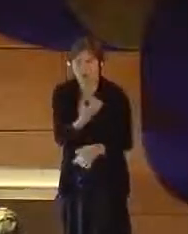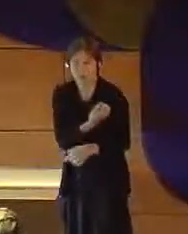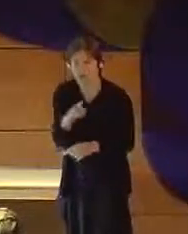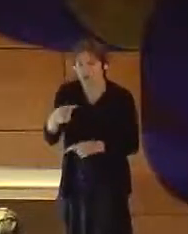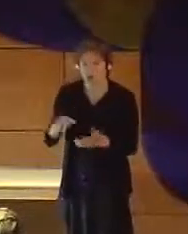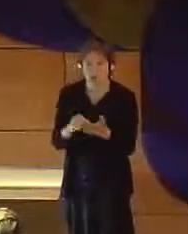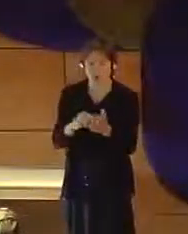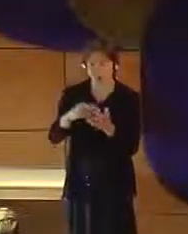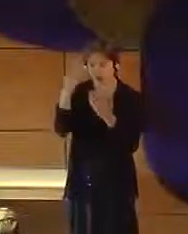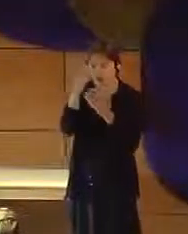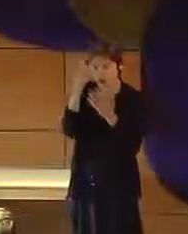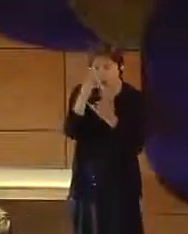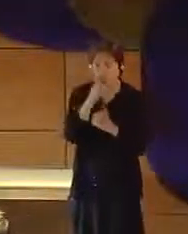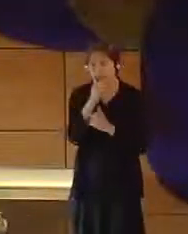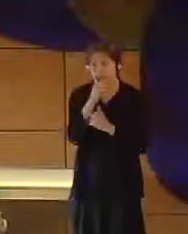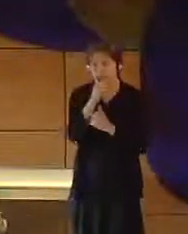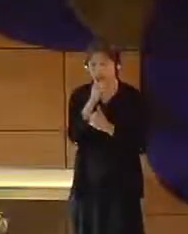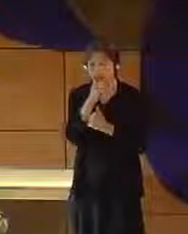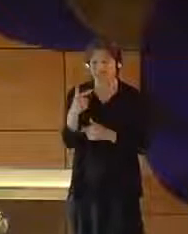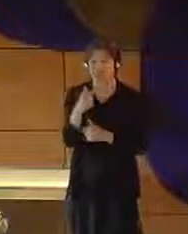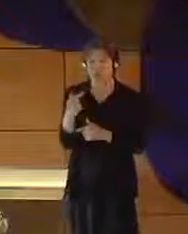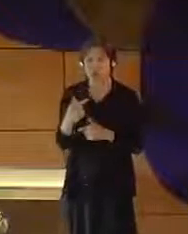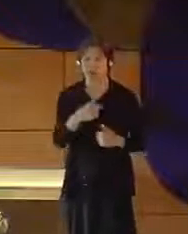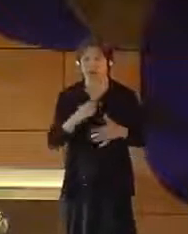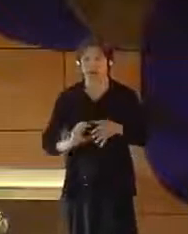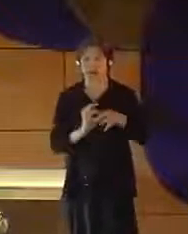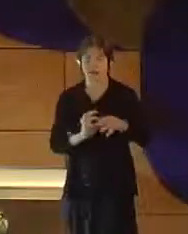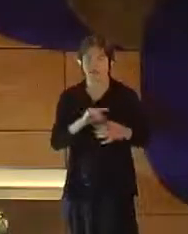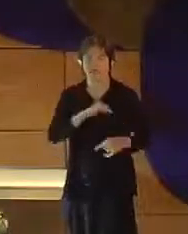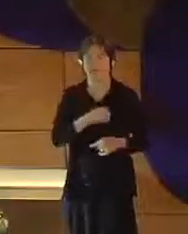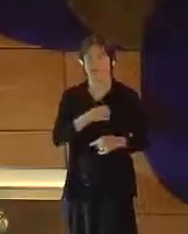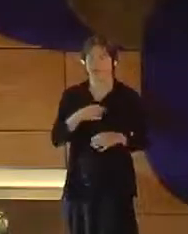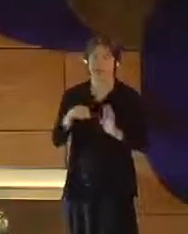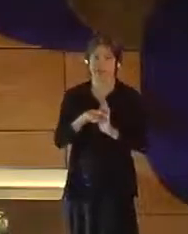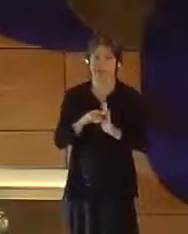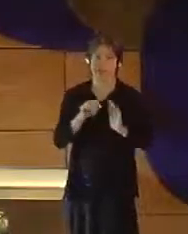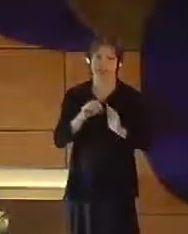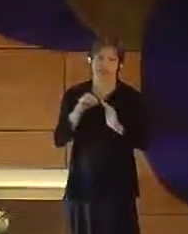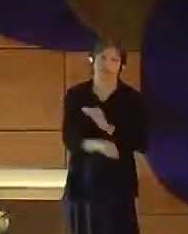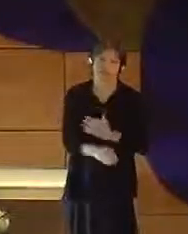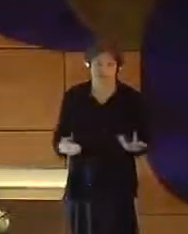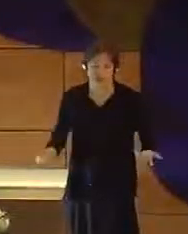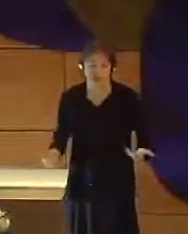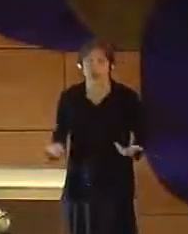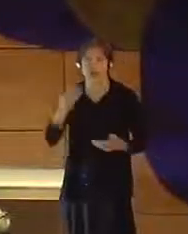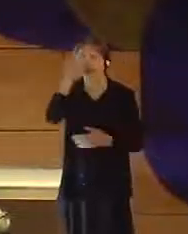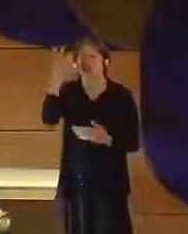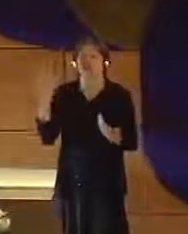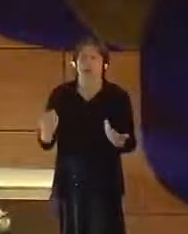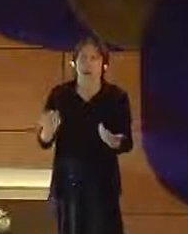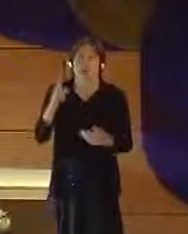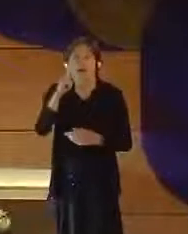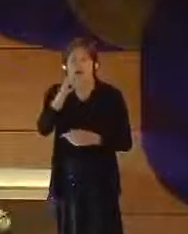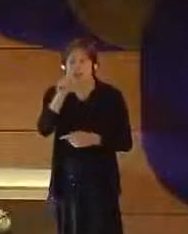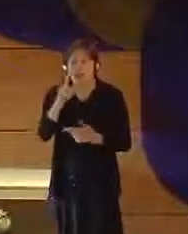fluid retention. So quite often you don't, but in an ideal world, if the testicles aren't descended, you'd like to bring them down the first 2 years